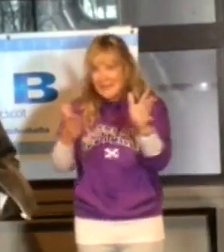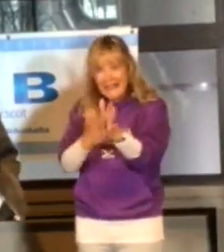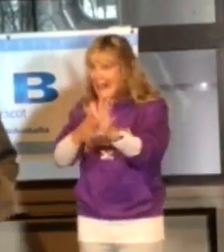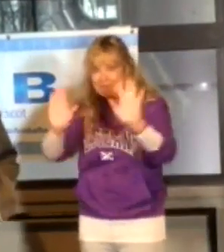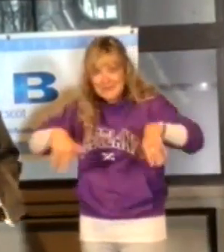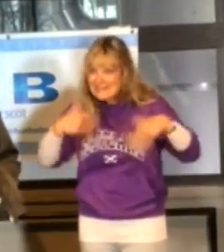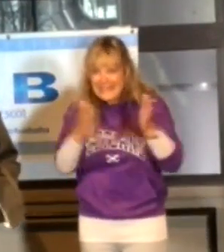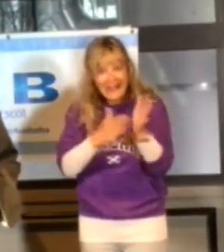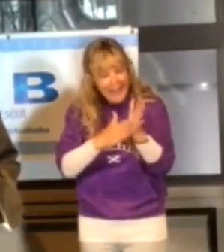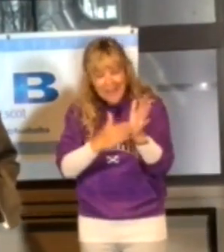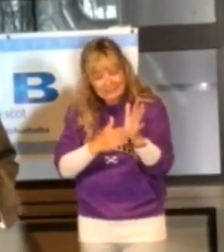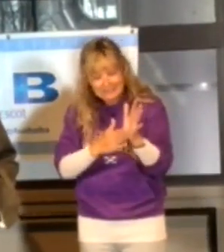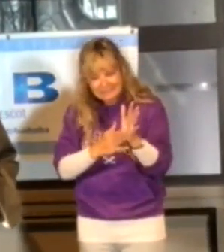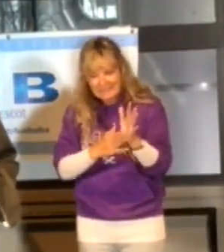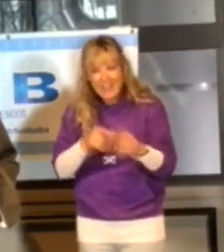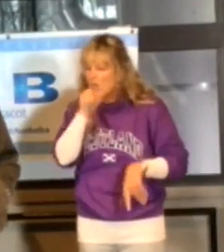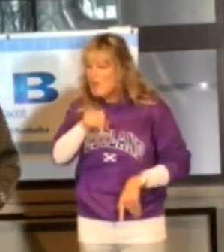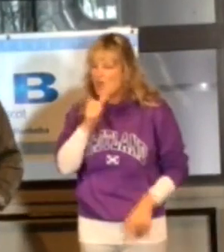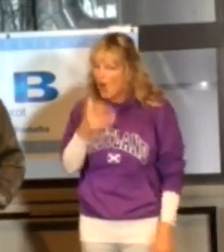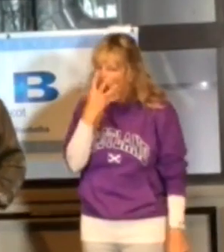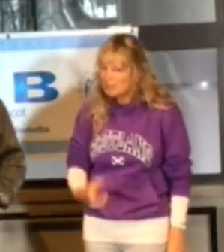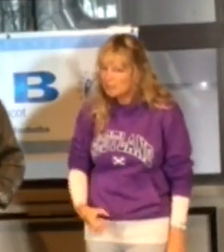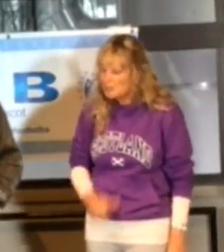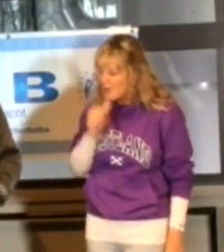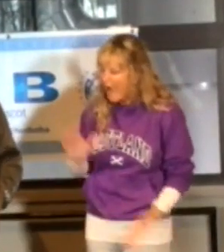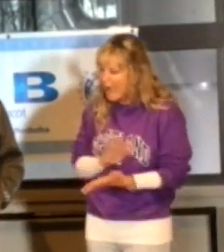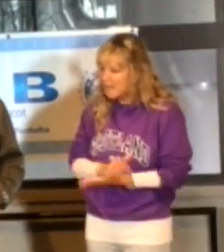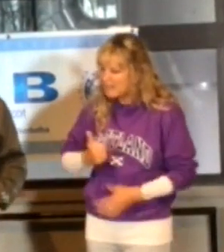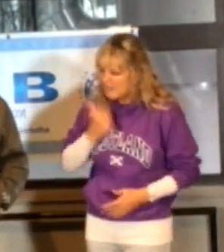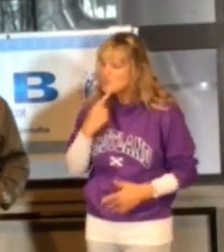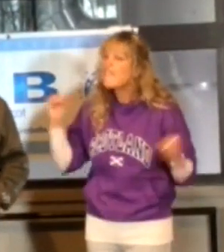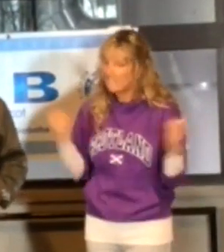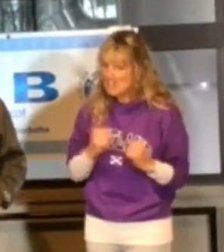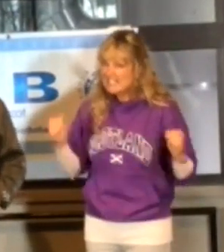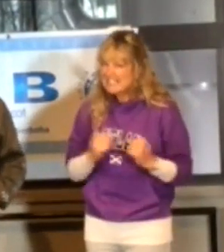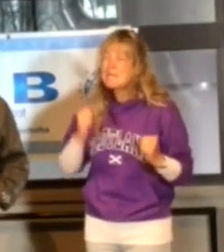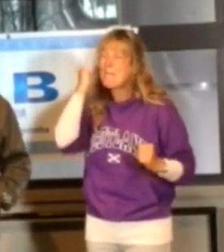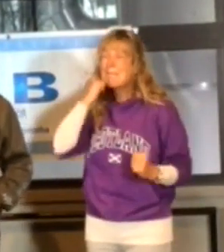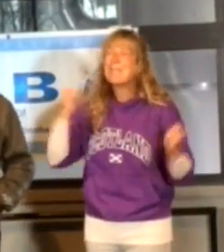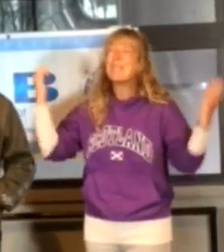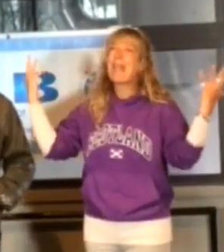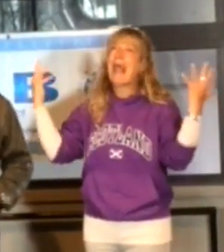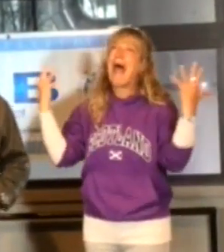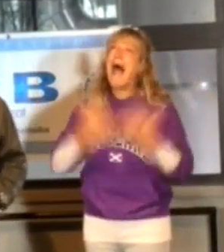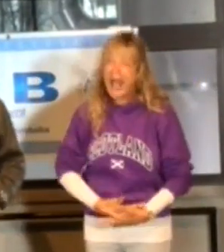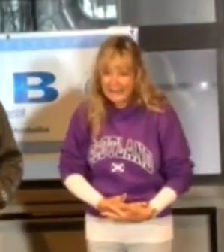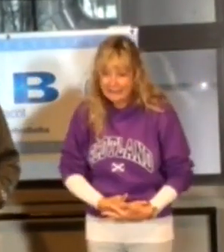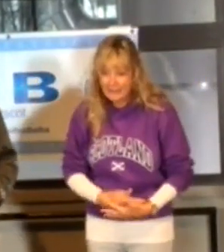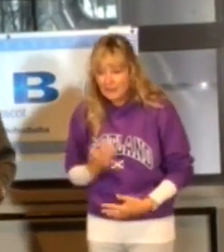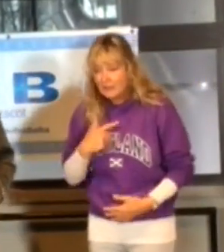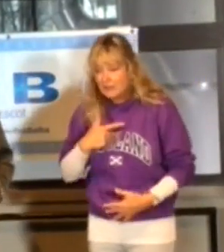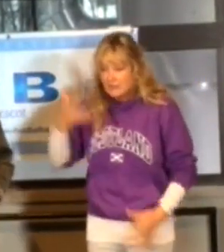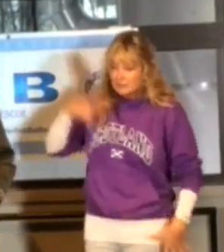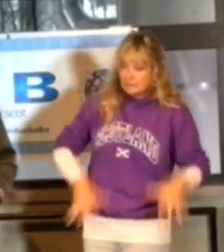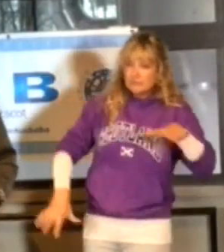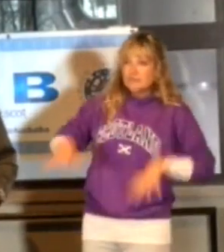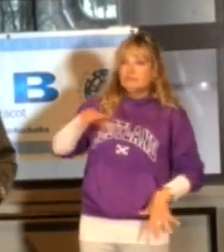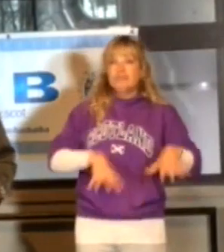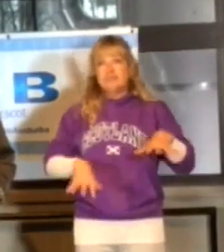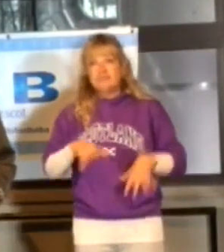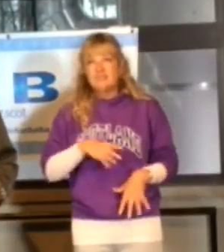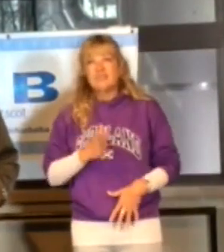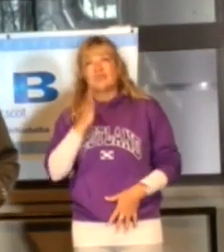clap, because we weren't in a good mood then. It was freezing cold, it was black as sin, and we were getting ready to travel to a rainy